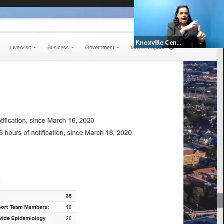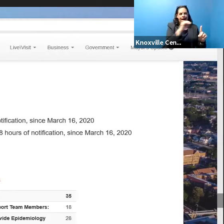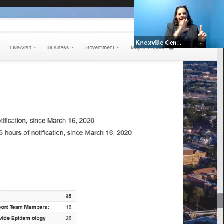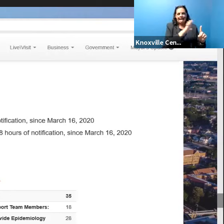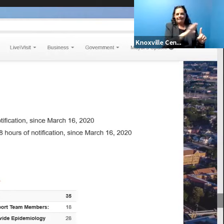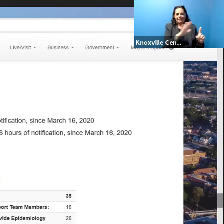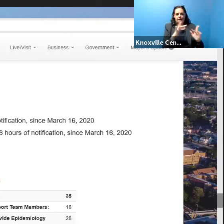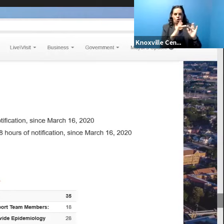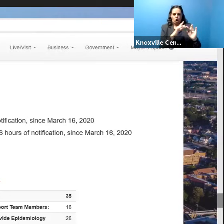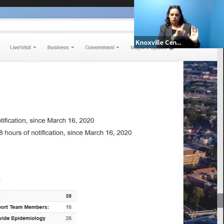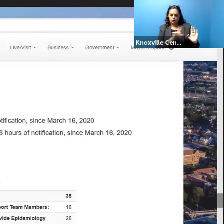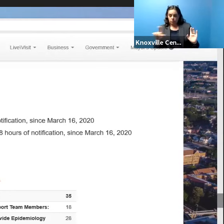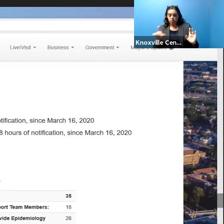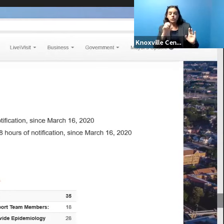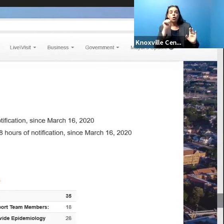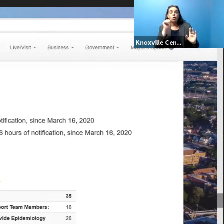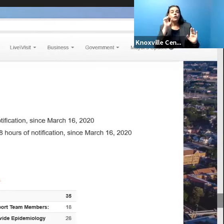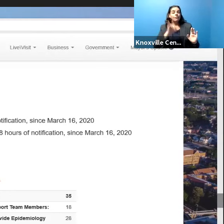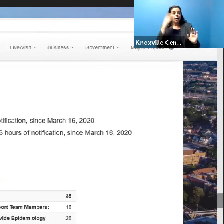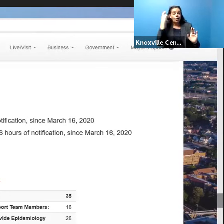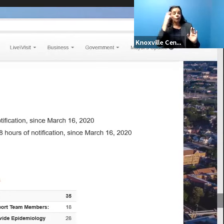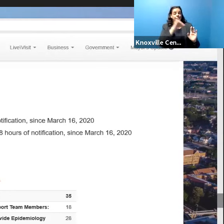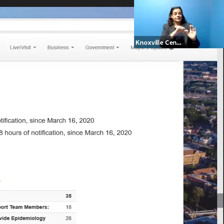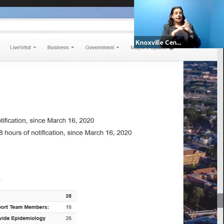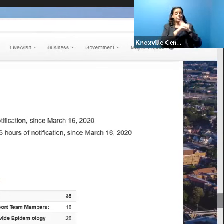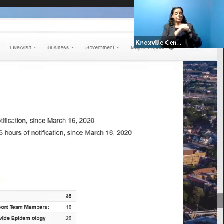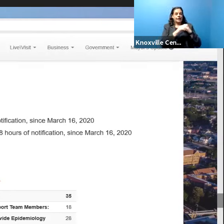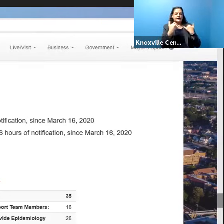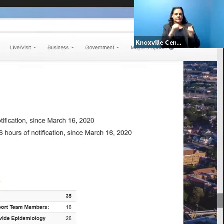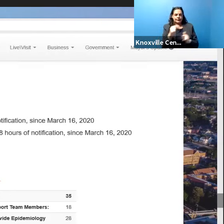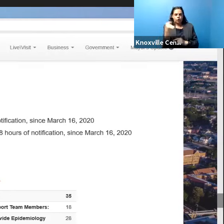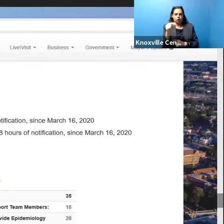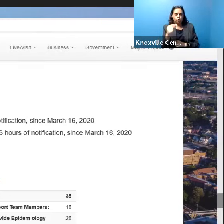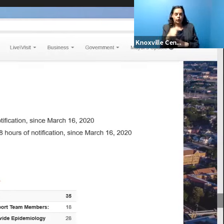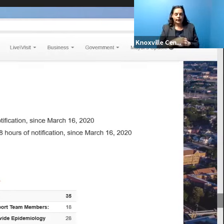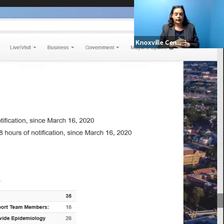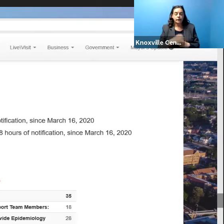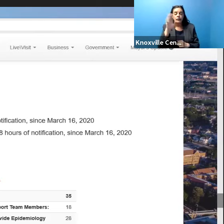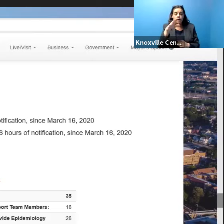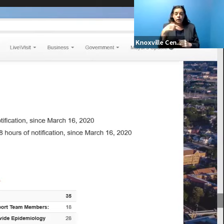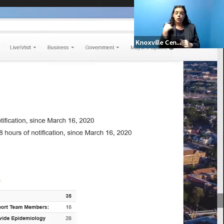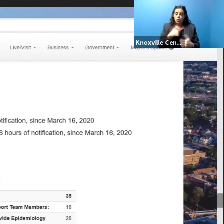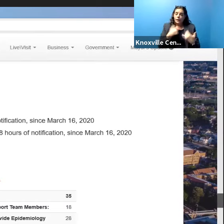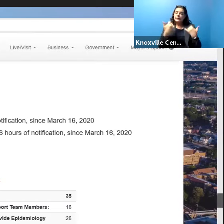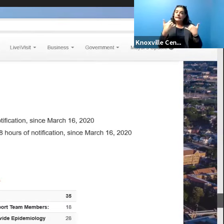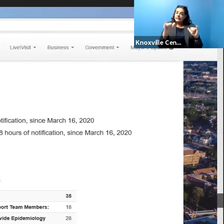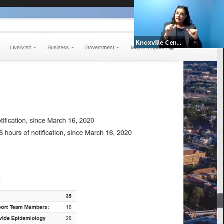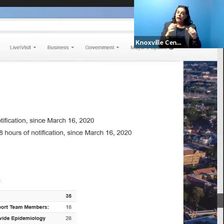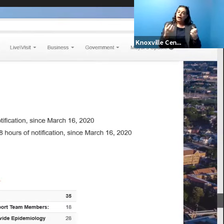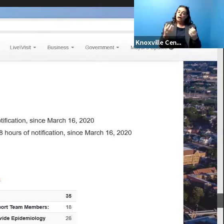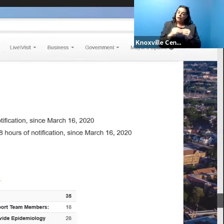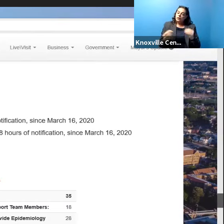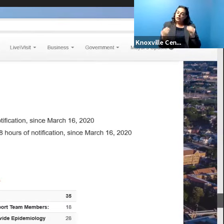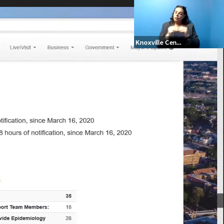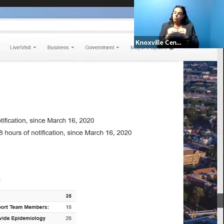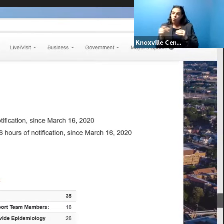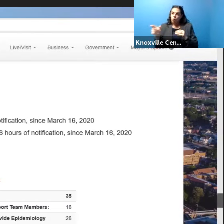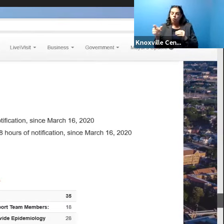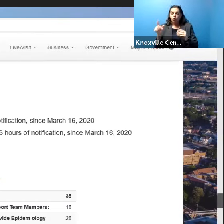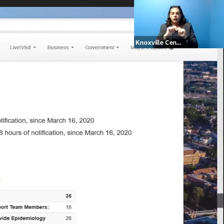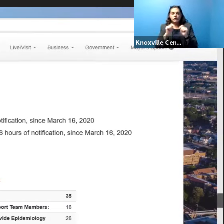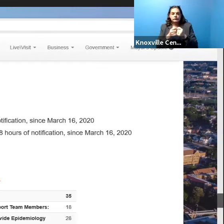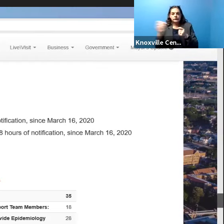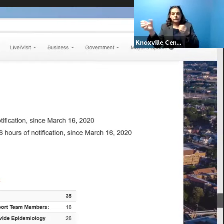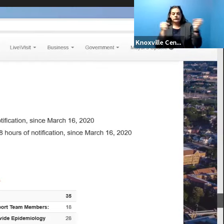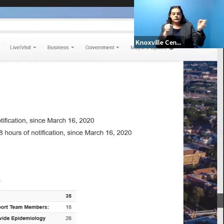be represented as green. As a reminder, we are working to expand our team even further due to the expected continued increase